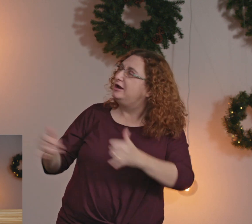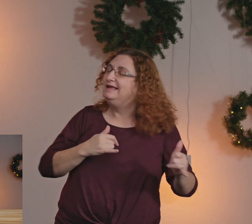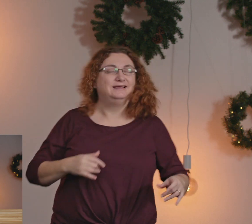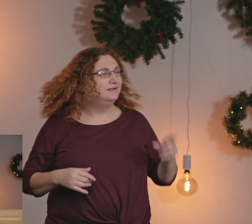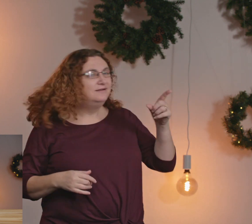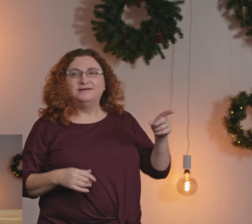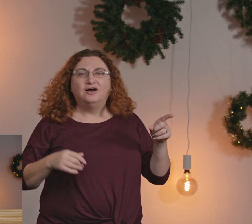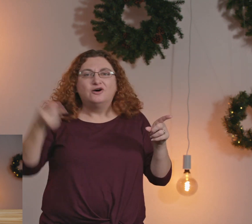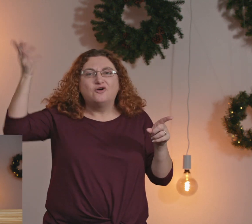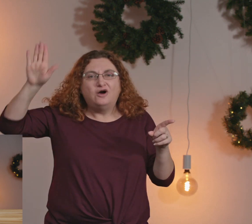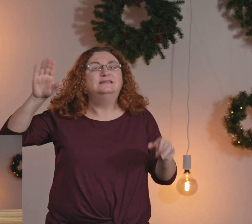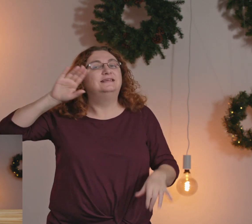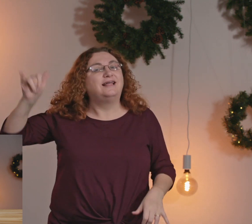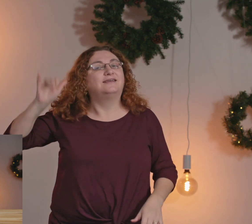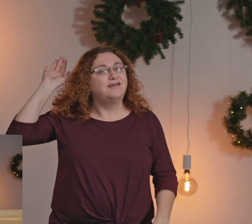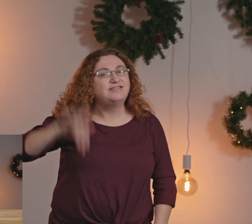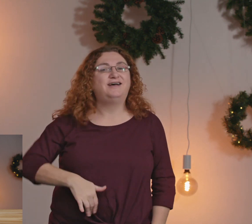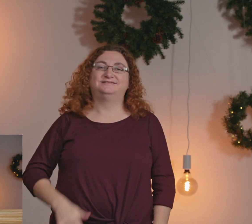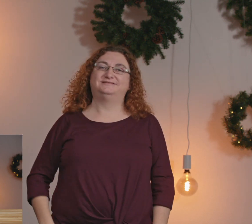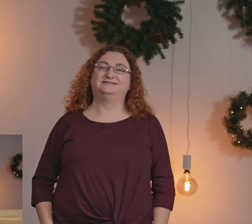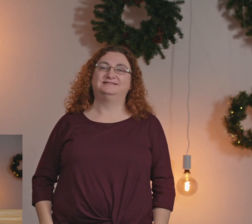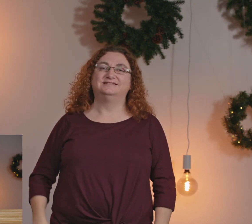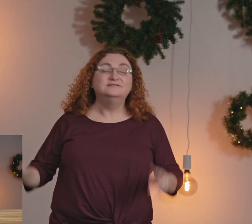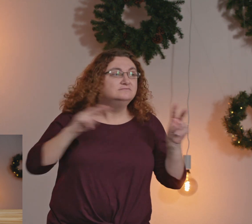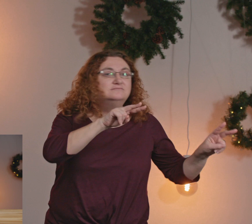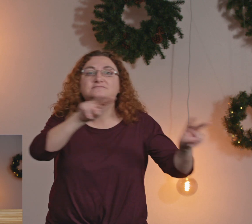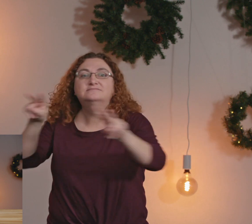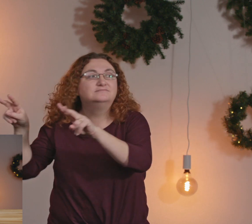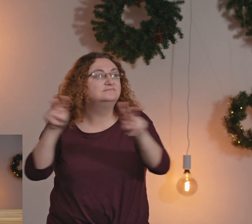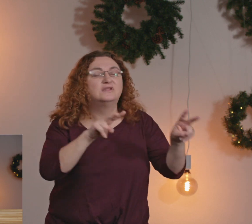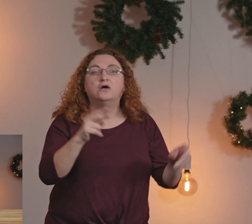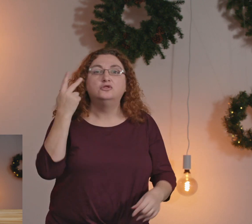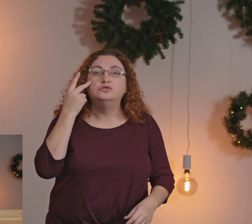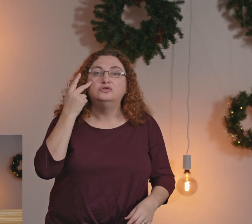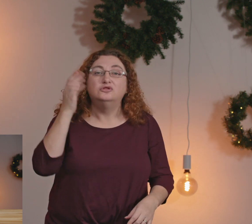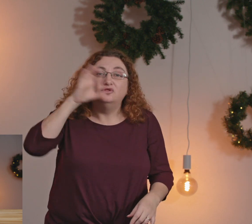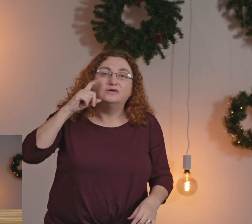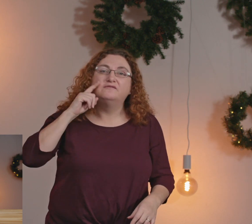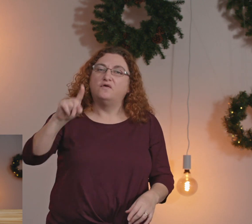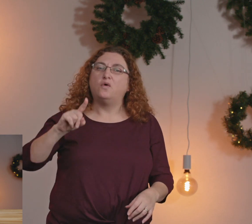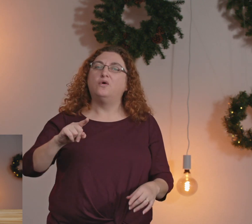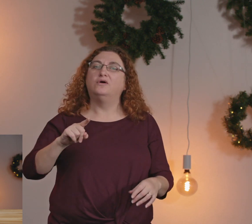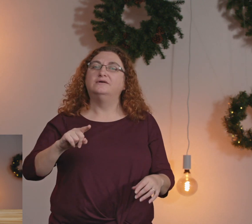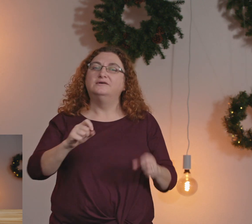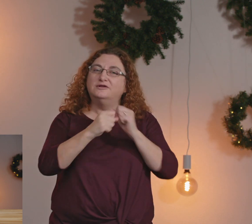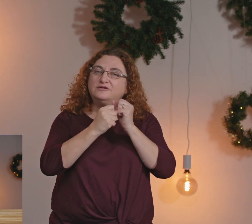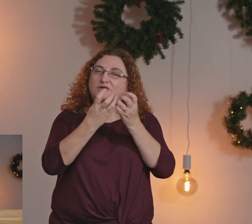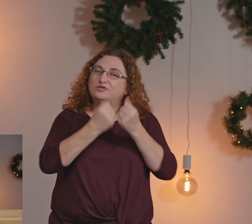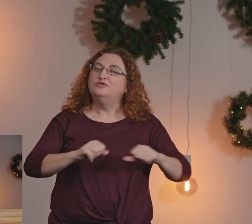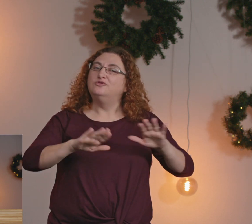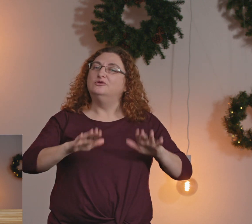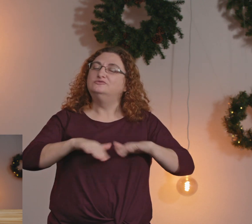what God's like. He scans the horizon, waiting for the lost ones to turn around a little bit so that he can run to